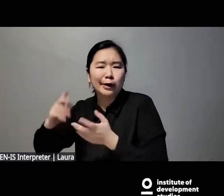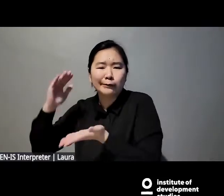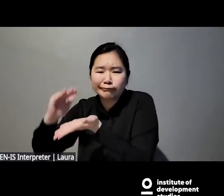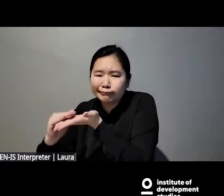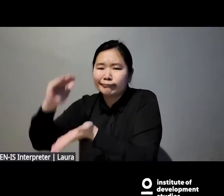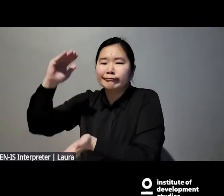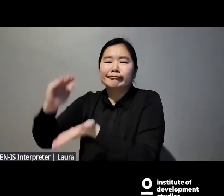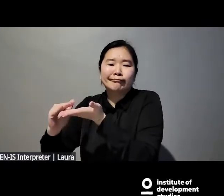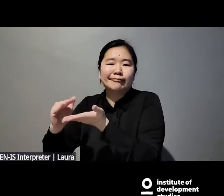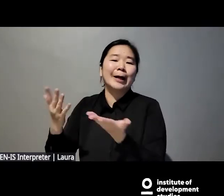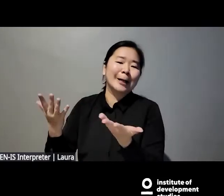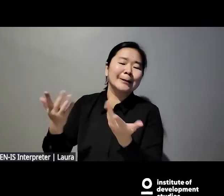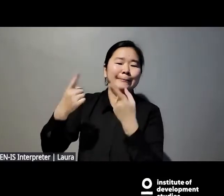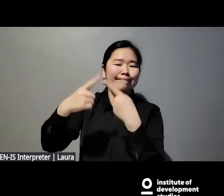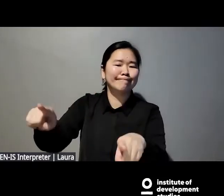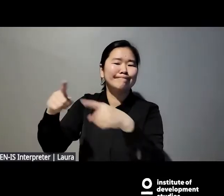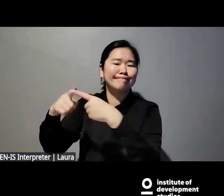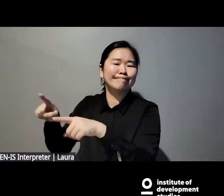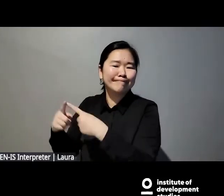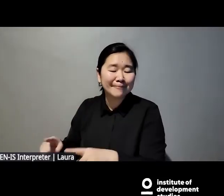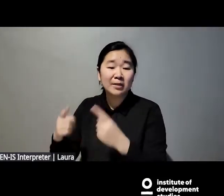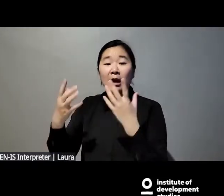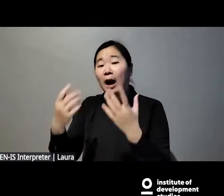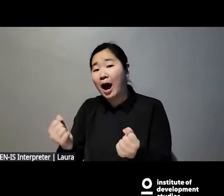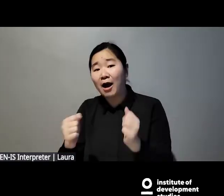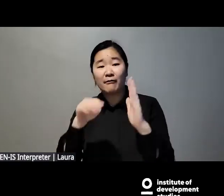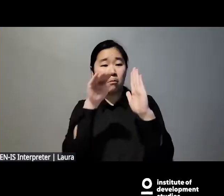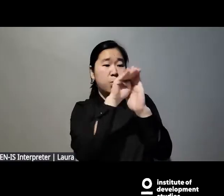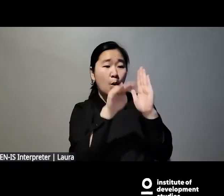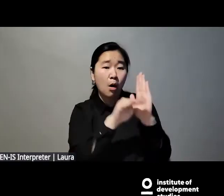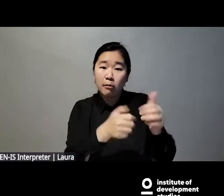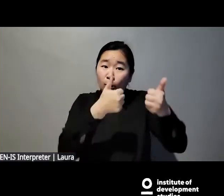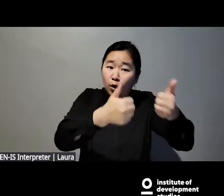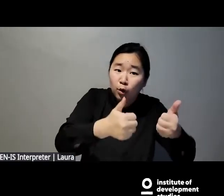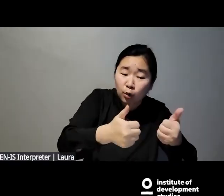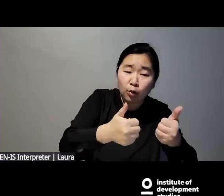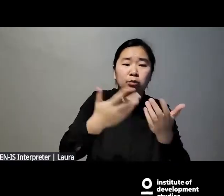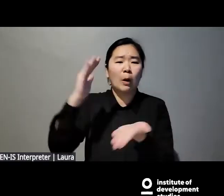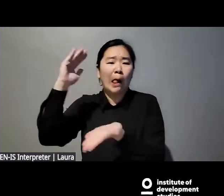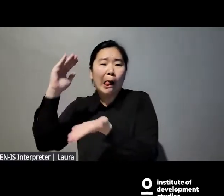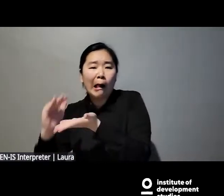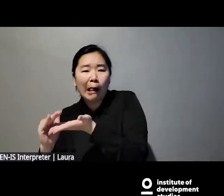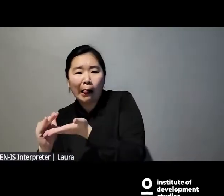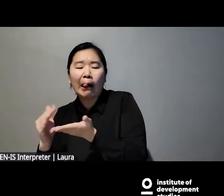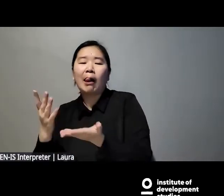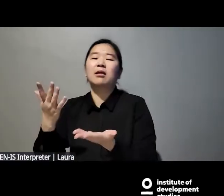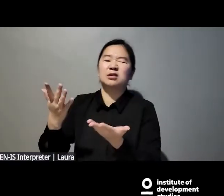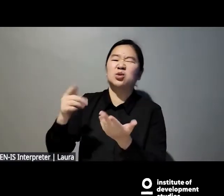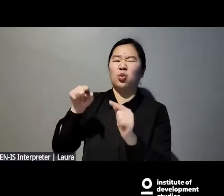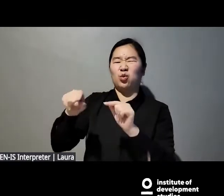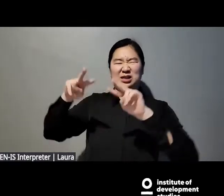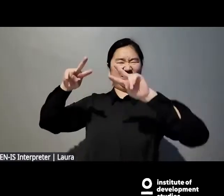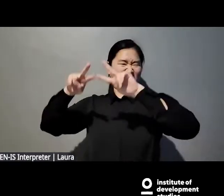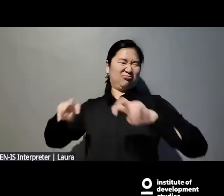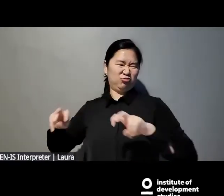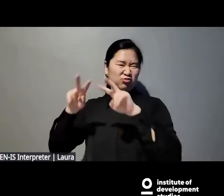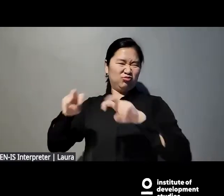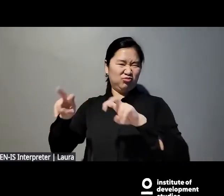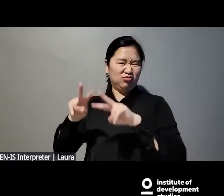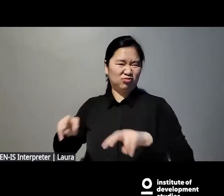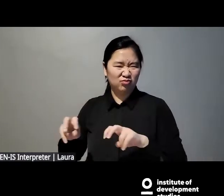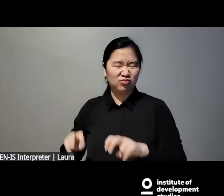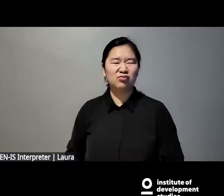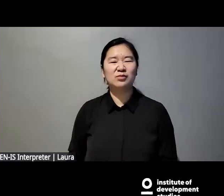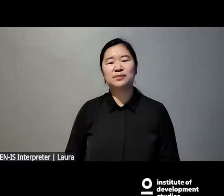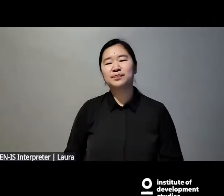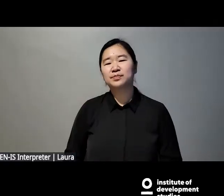people with disabilities. And that's due to existing social structures, entrenched power inequalities, and it's particularly